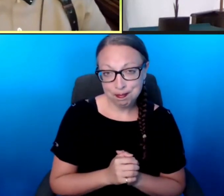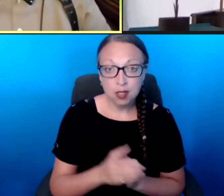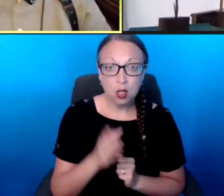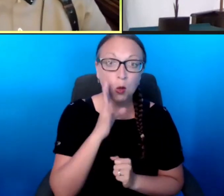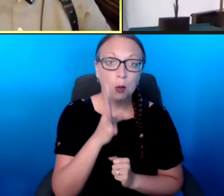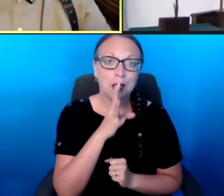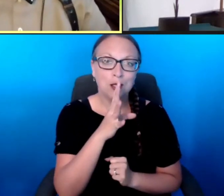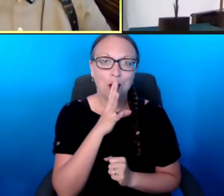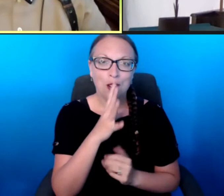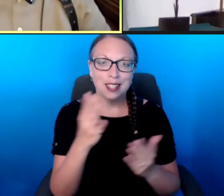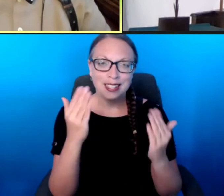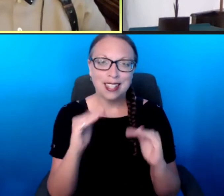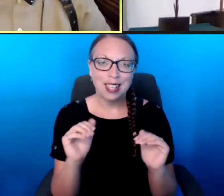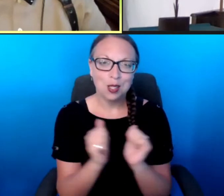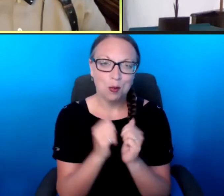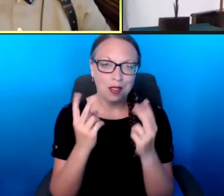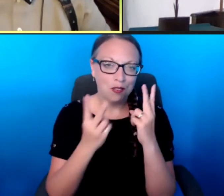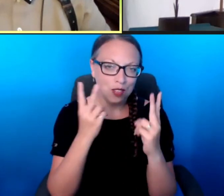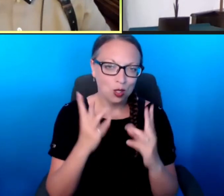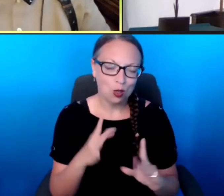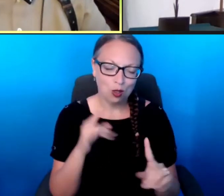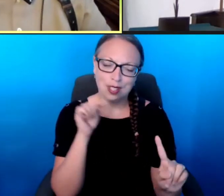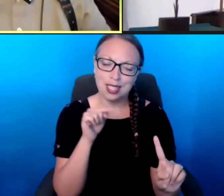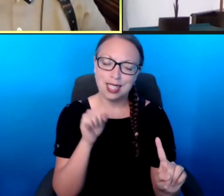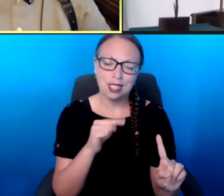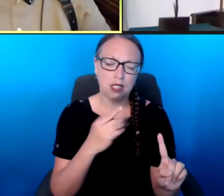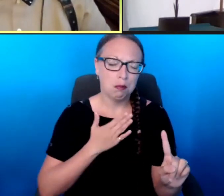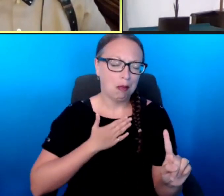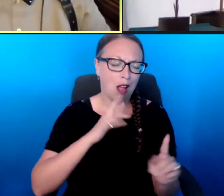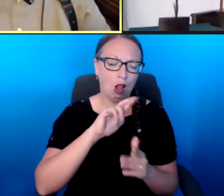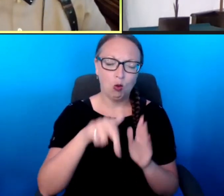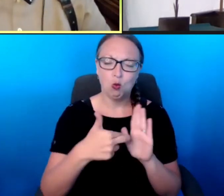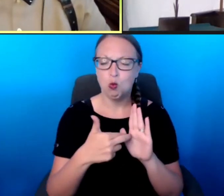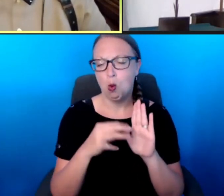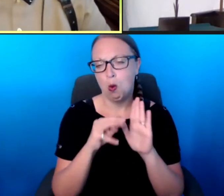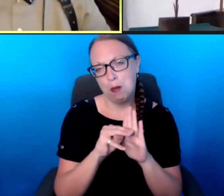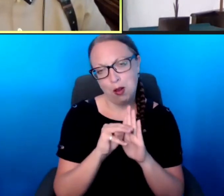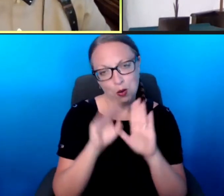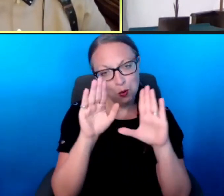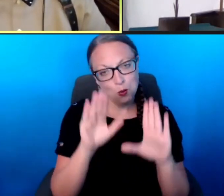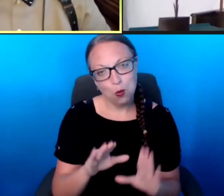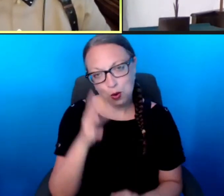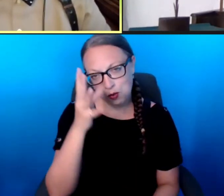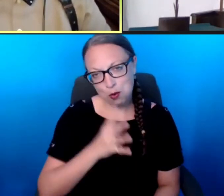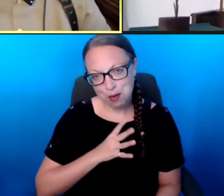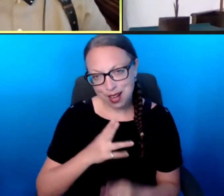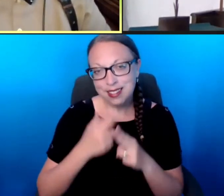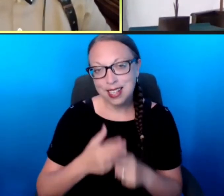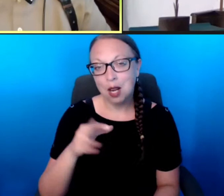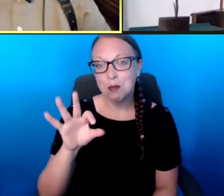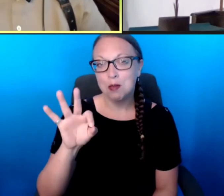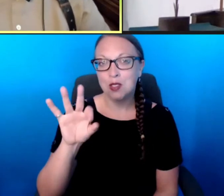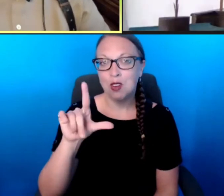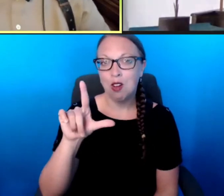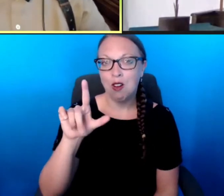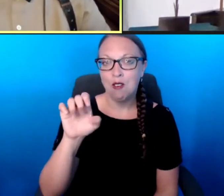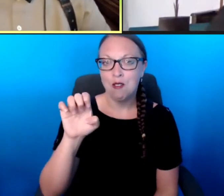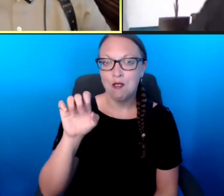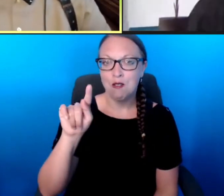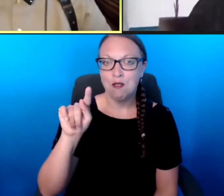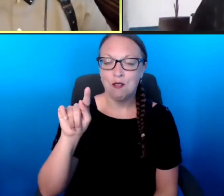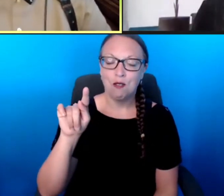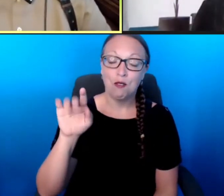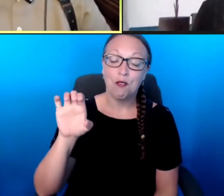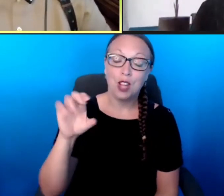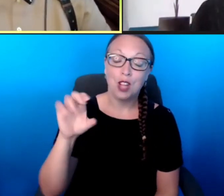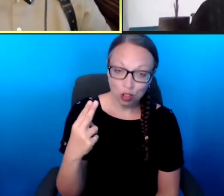man who is one of my role models, a great man named Fletch. And he's going to come on and we